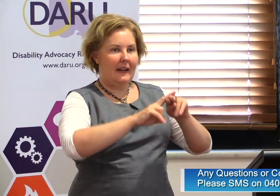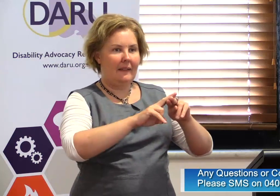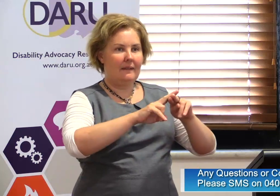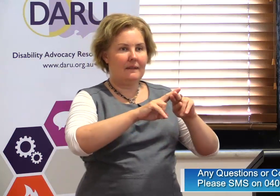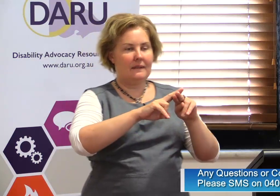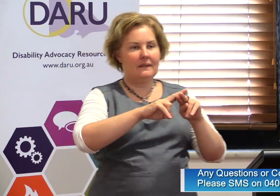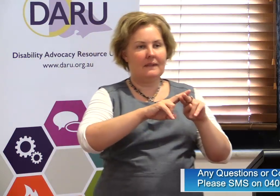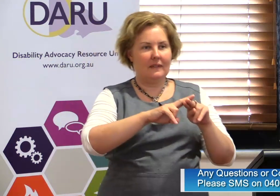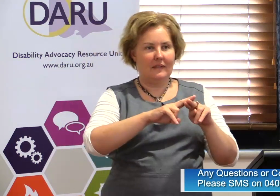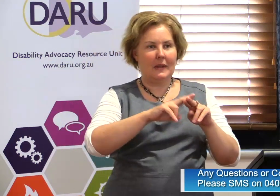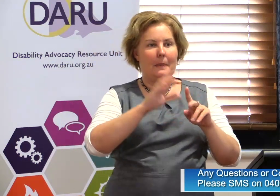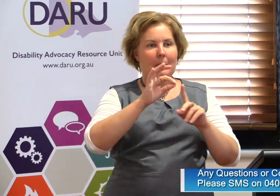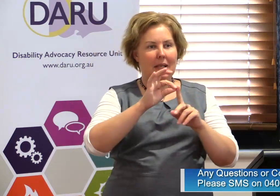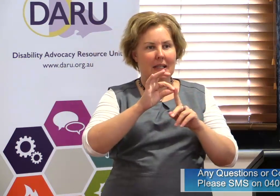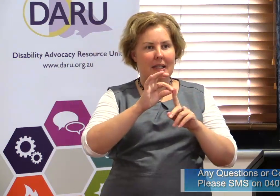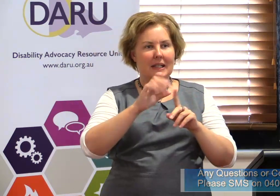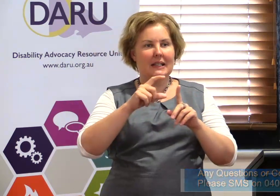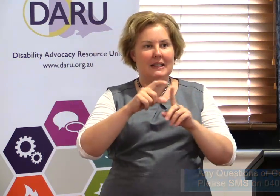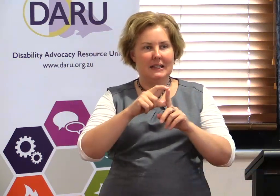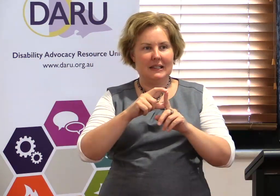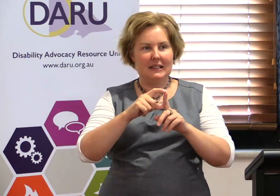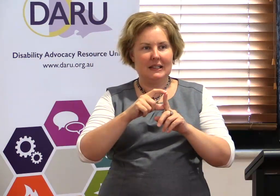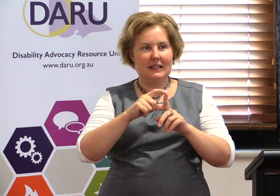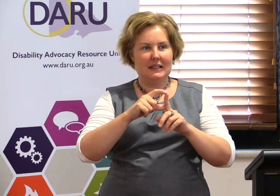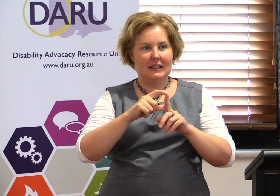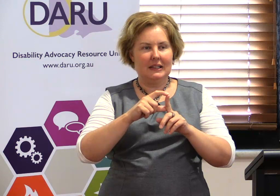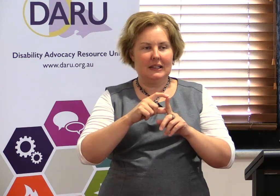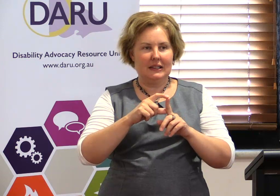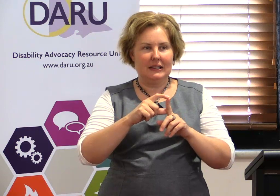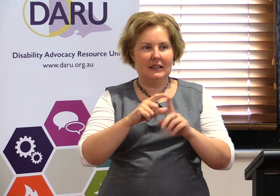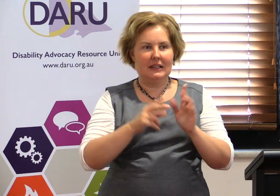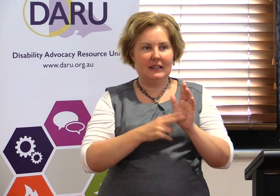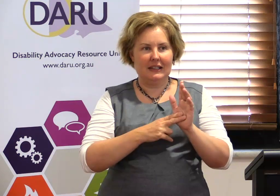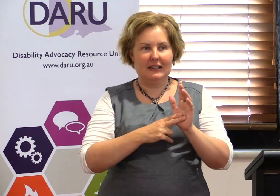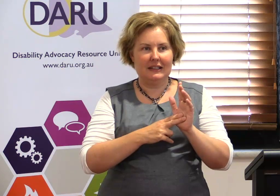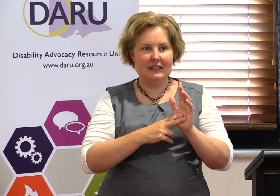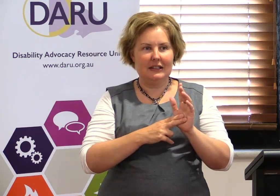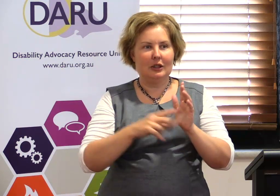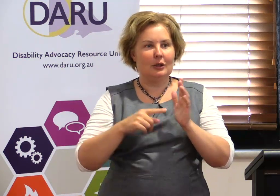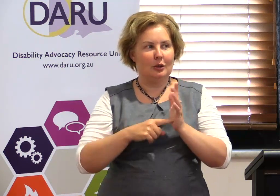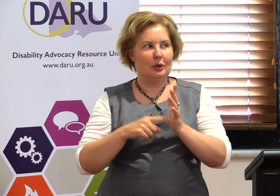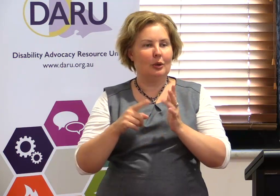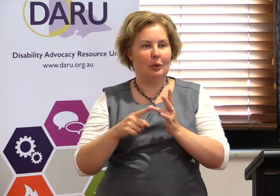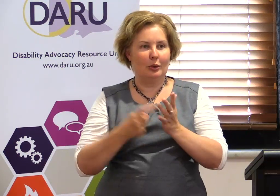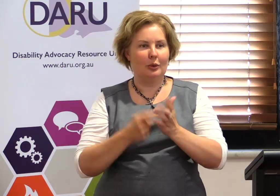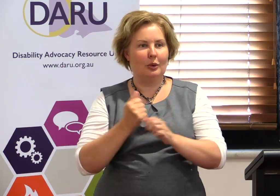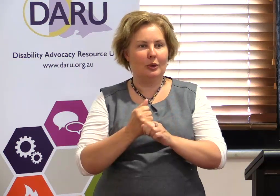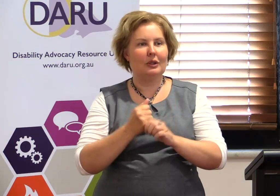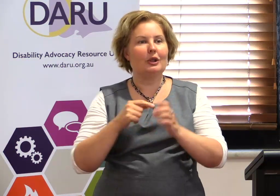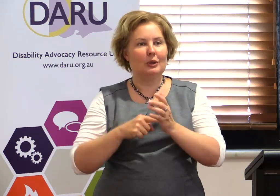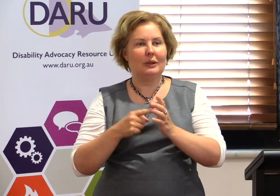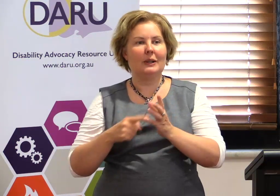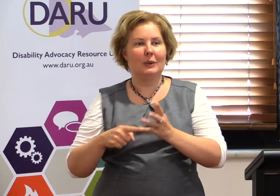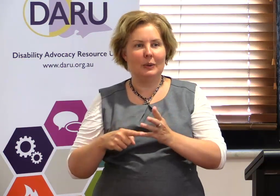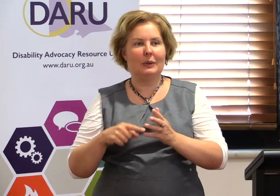fpdn.org.au, they might want it. And if you work for a university, they might put it in their library, because I think there's about 8. And just kind of go, why haven't you